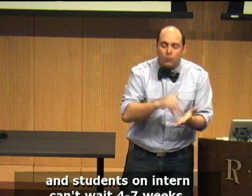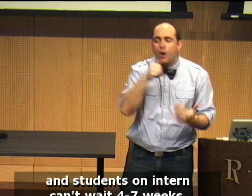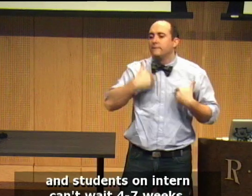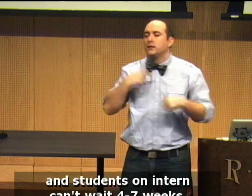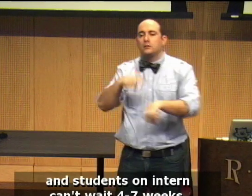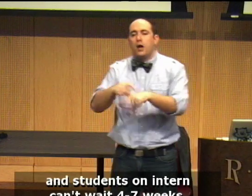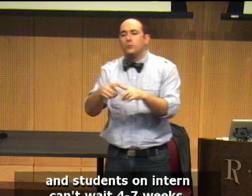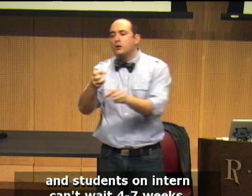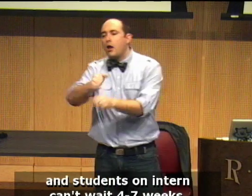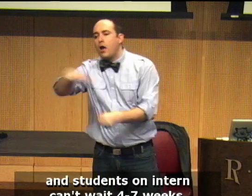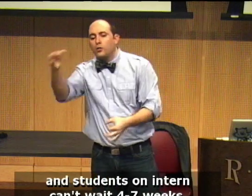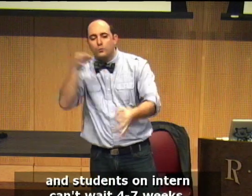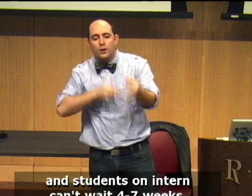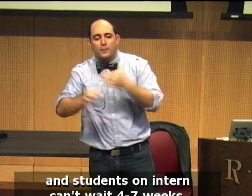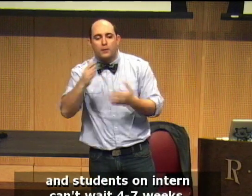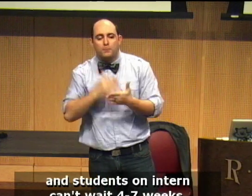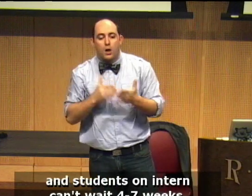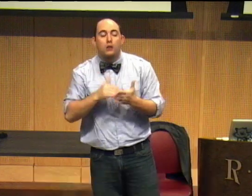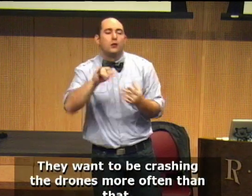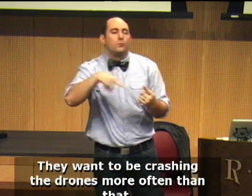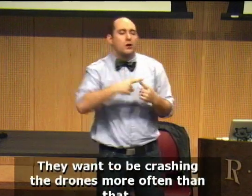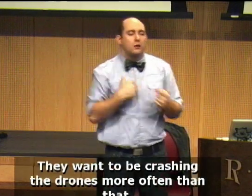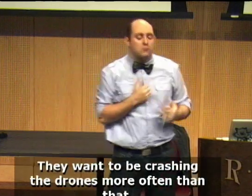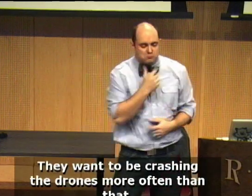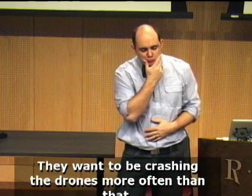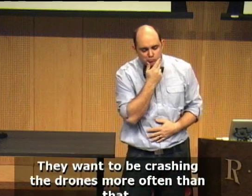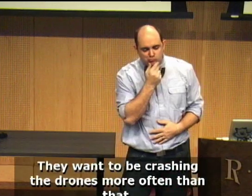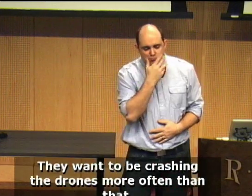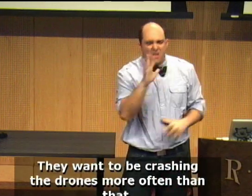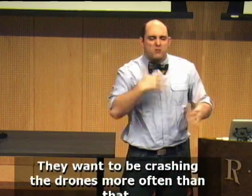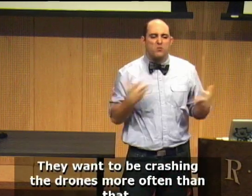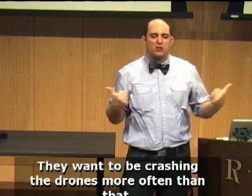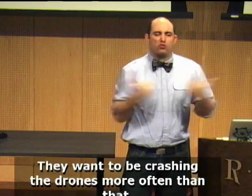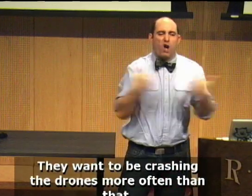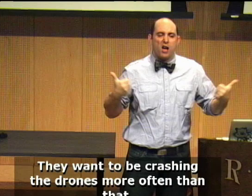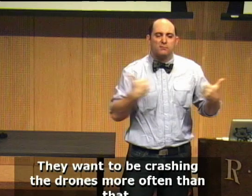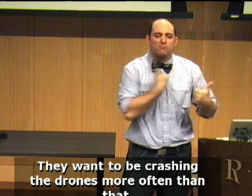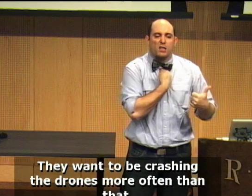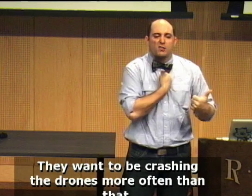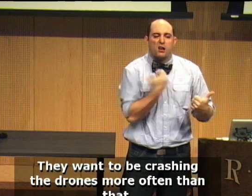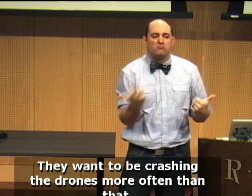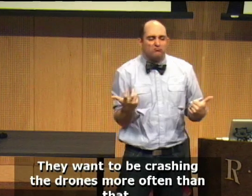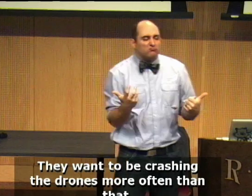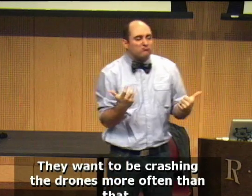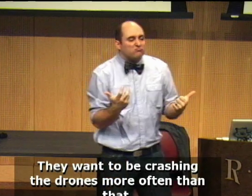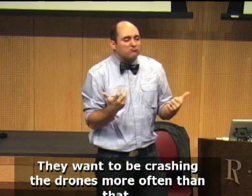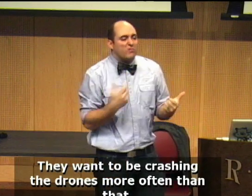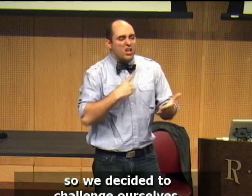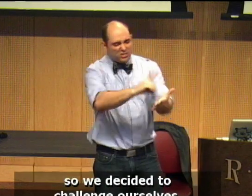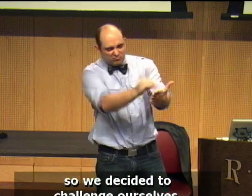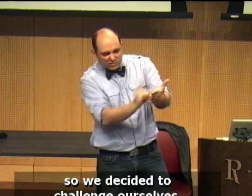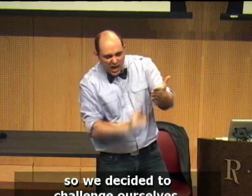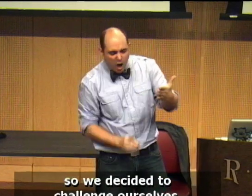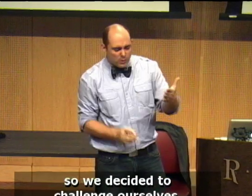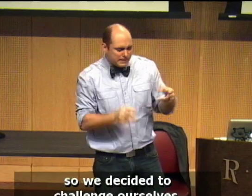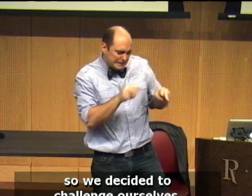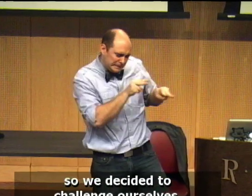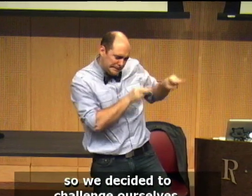on intern can't wait 4 to 7 weeks. They want to be crashing the drones more often than that. So we decided to